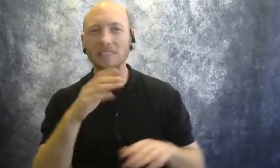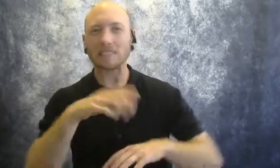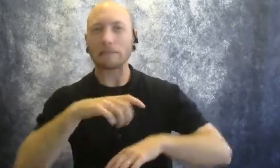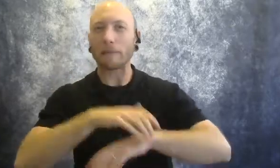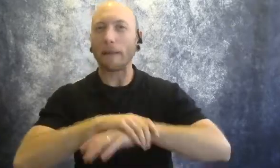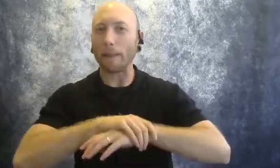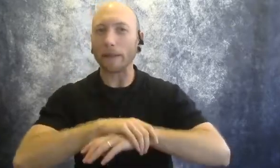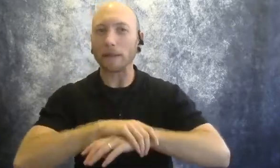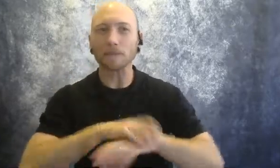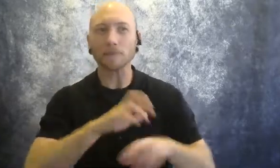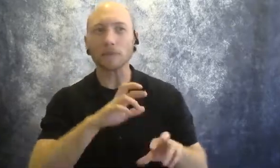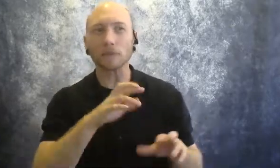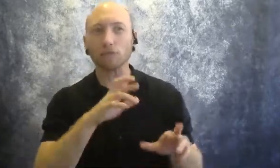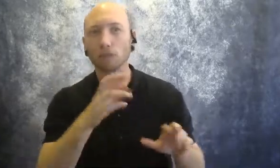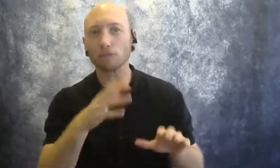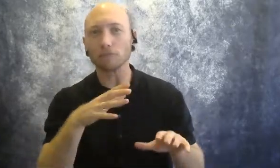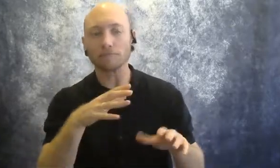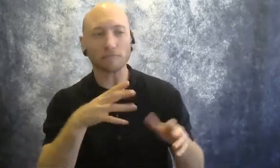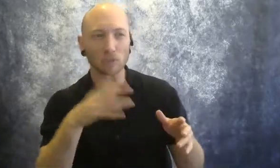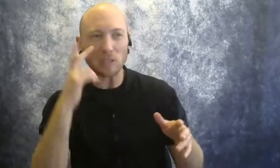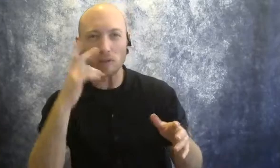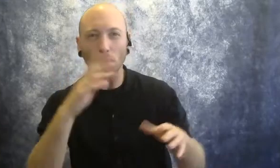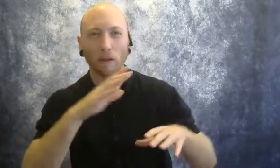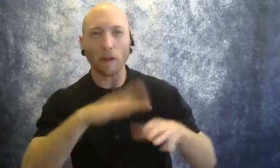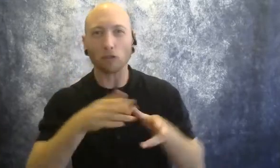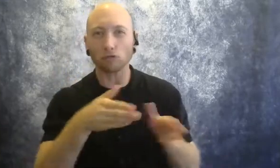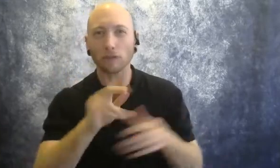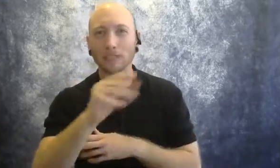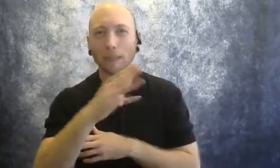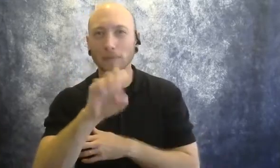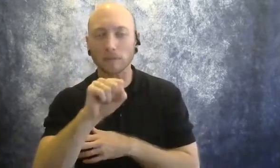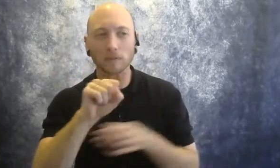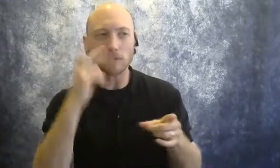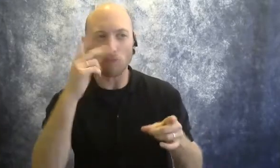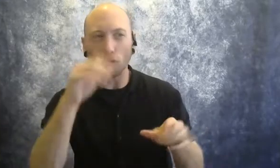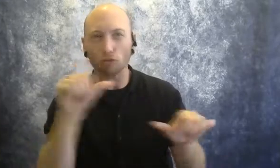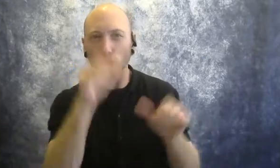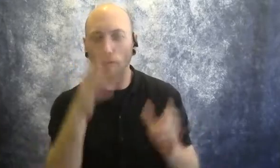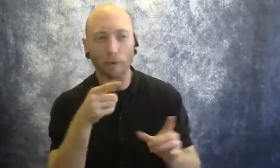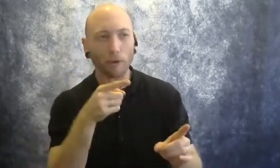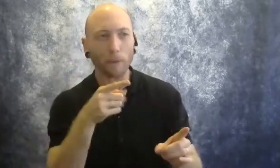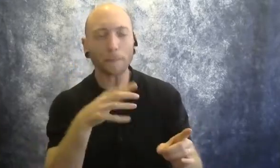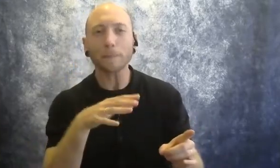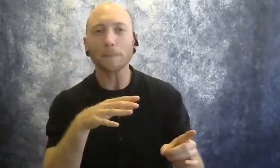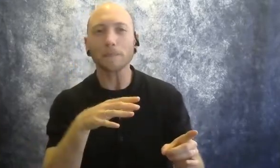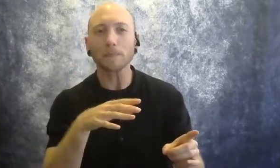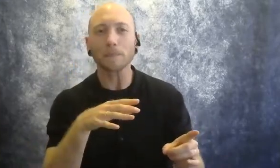about him bedding down for the night, covering himself up with newspapers and stuff like that.